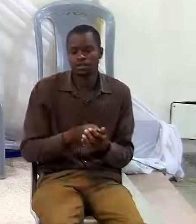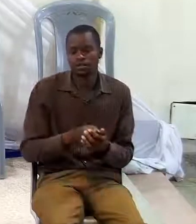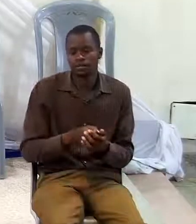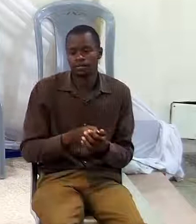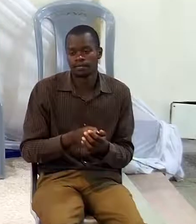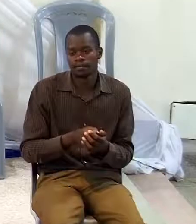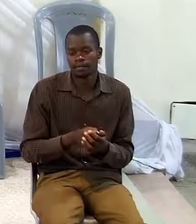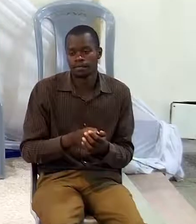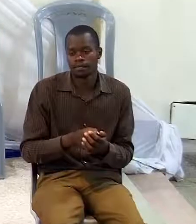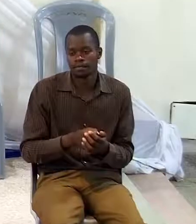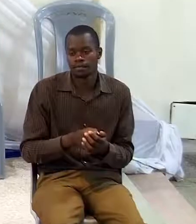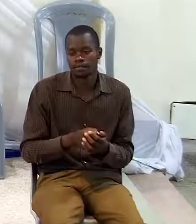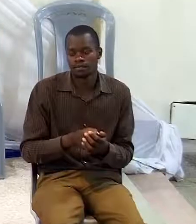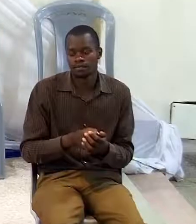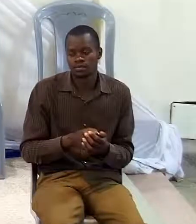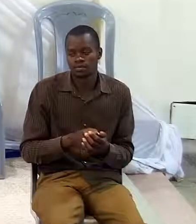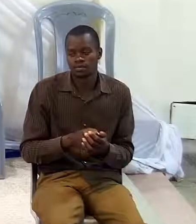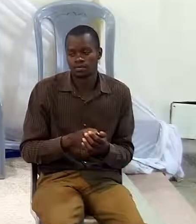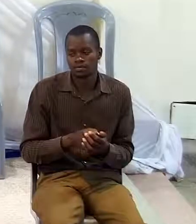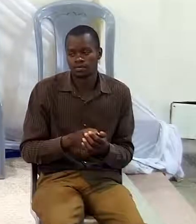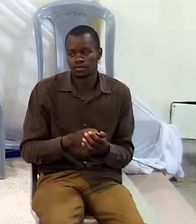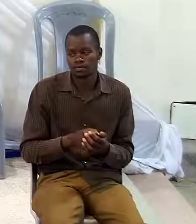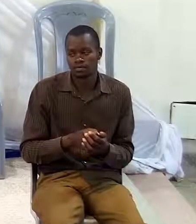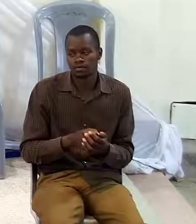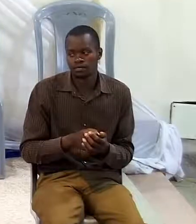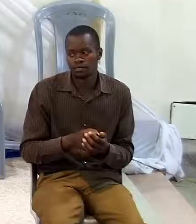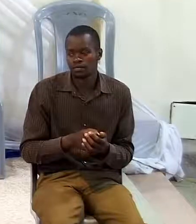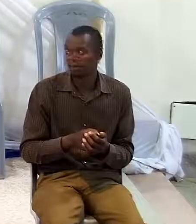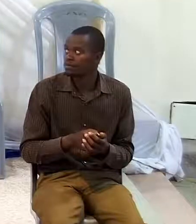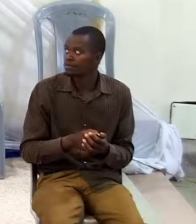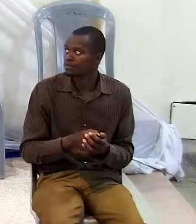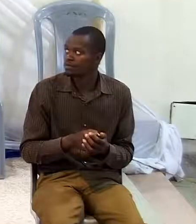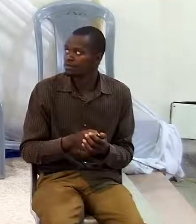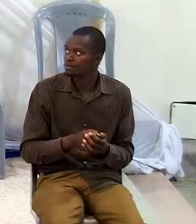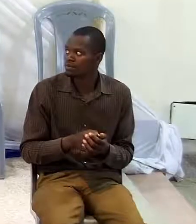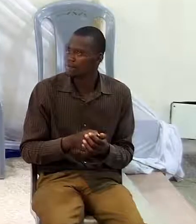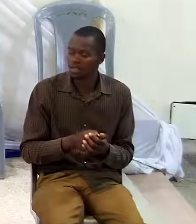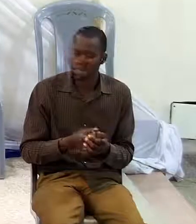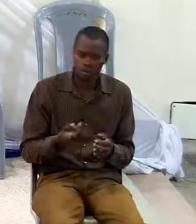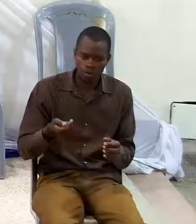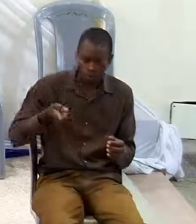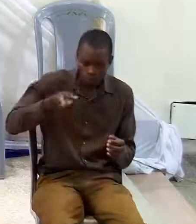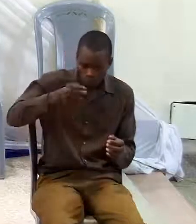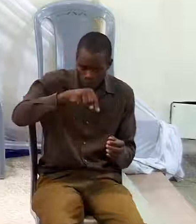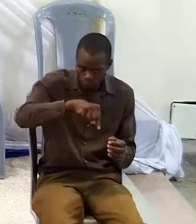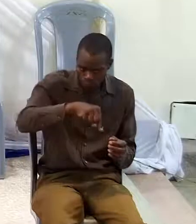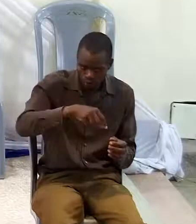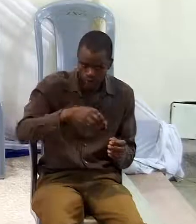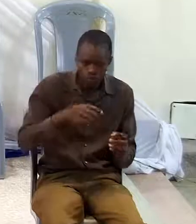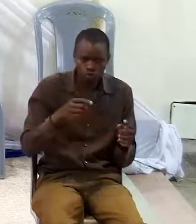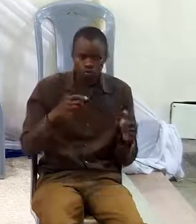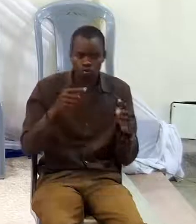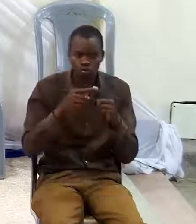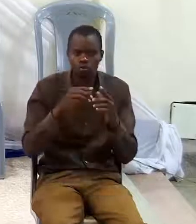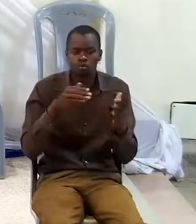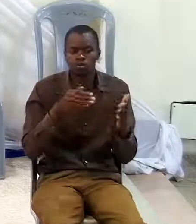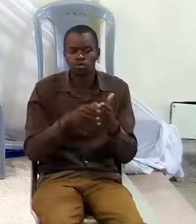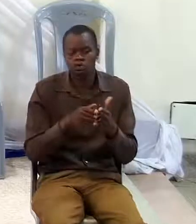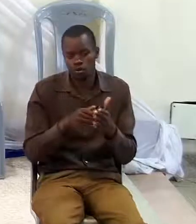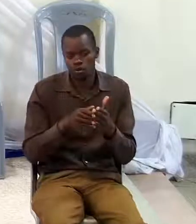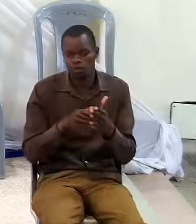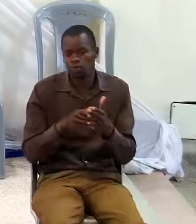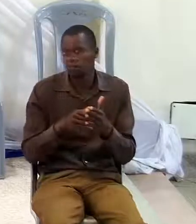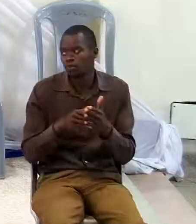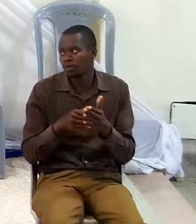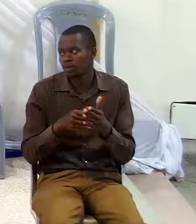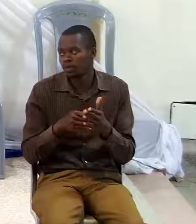call additives that are put in it that prevent what we call the acidity and all that. So at the end of the day,